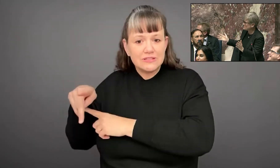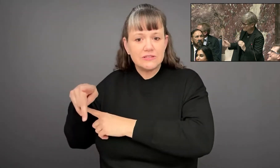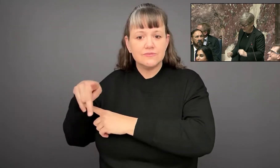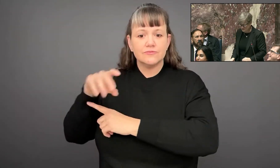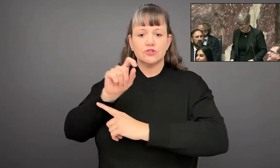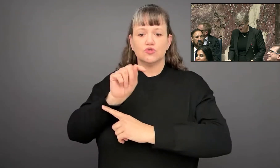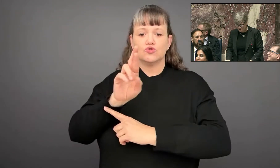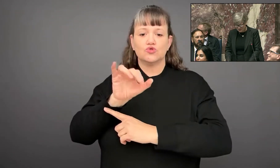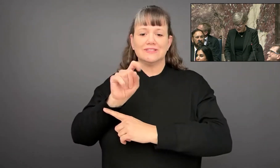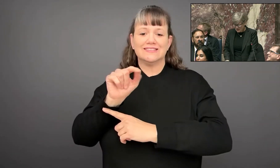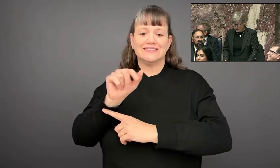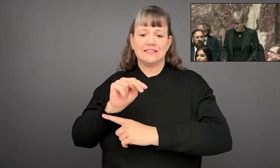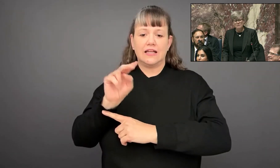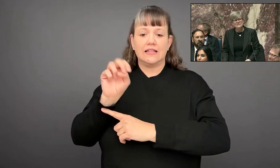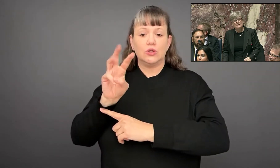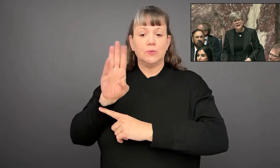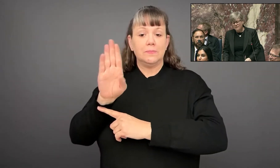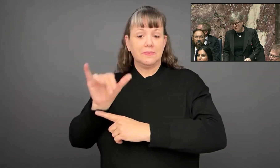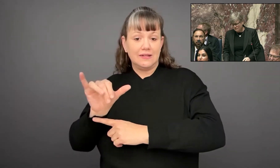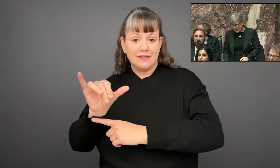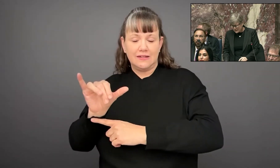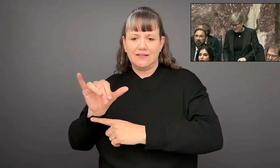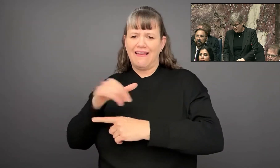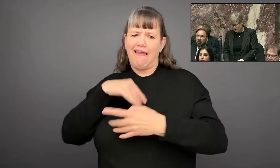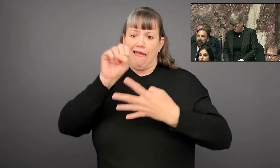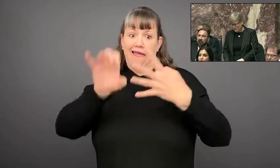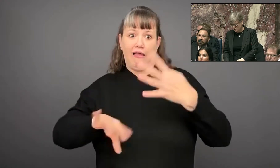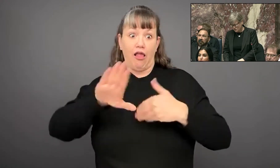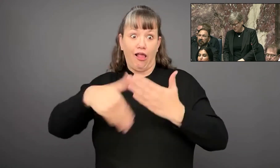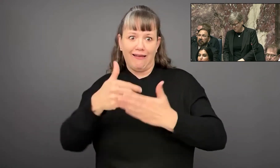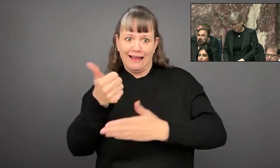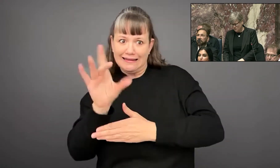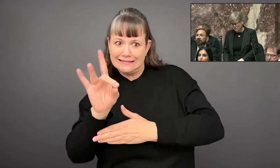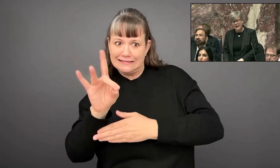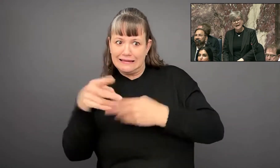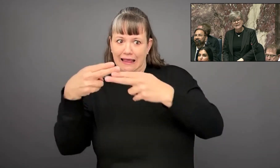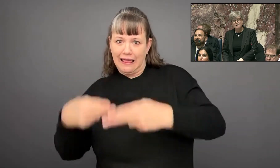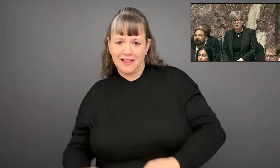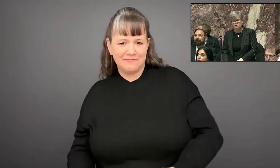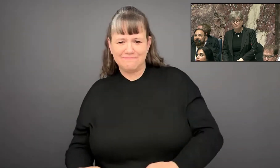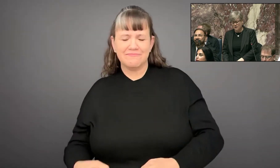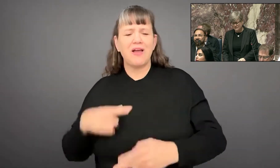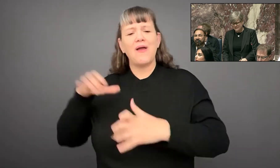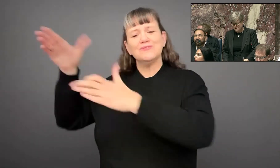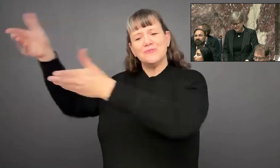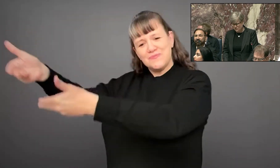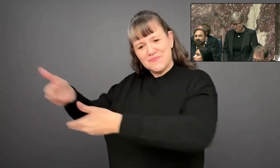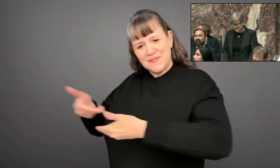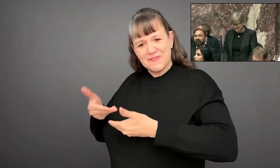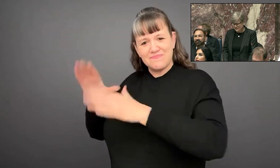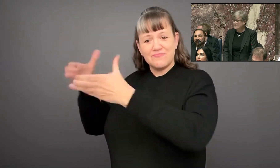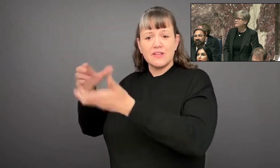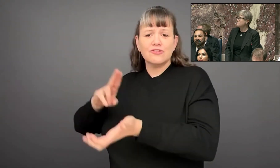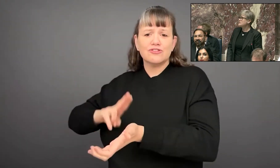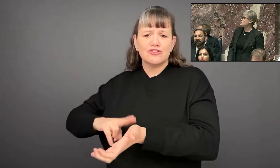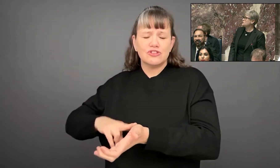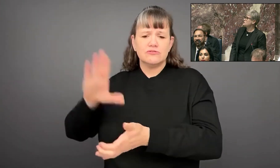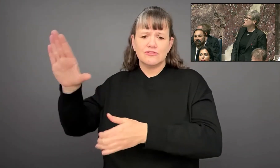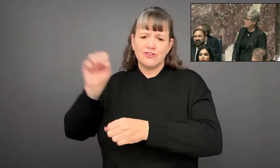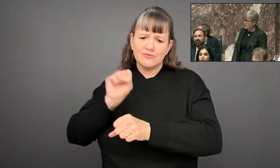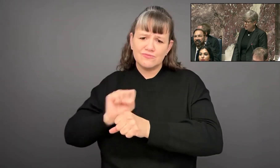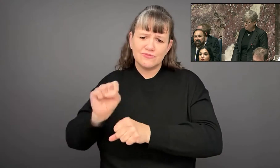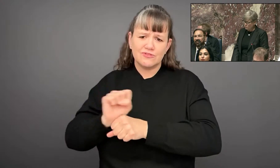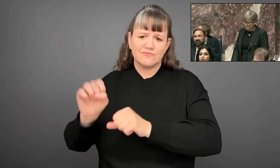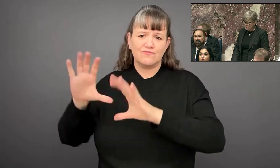are also very welcome here. BC's had the fastest growing nursing workforce of any major province since 2017, and the BC